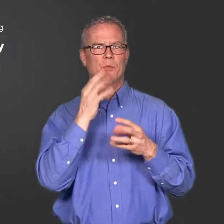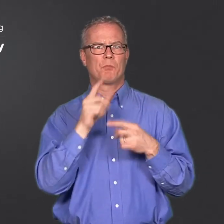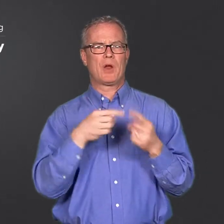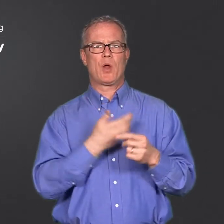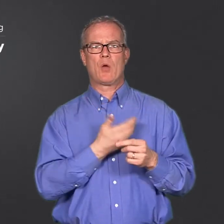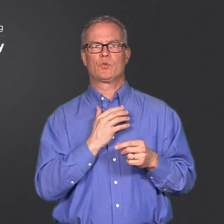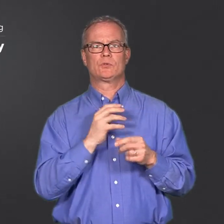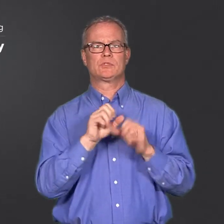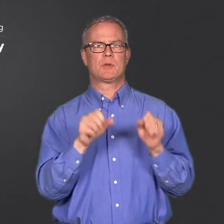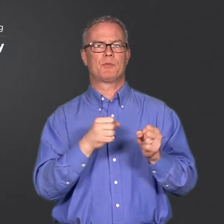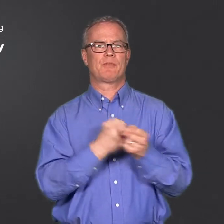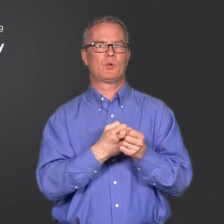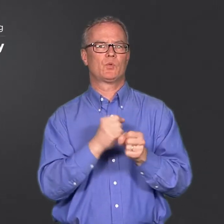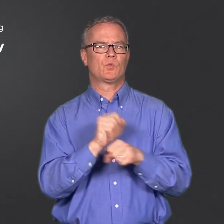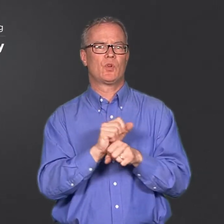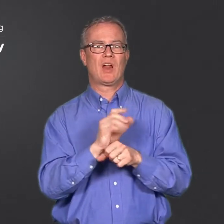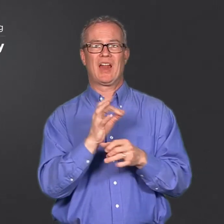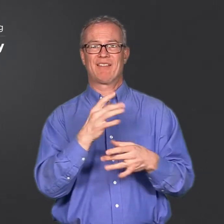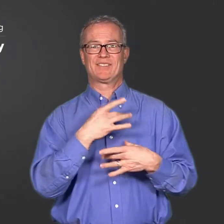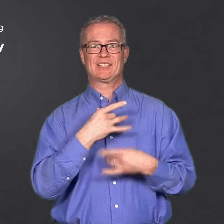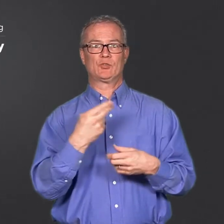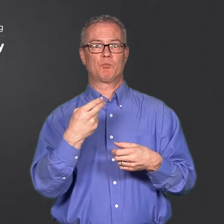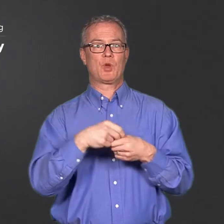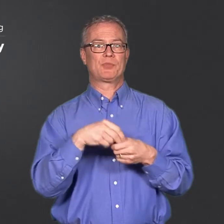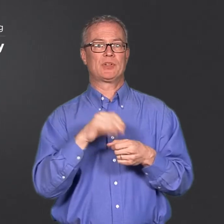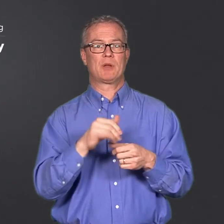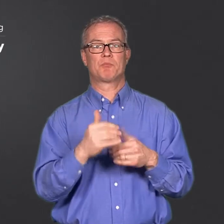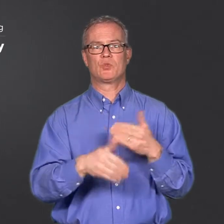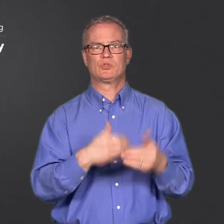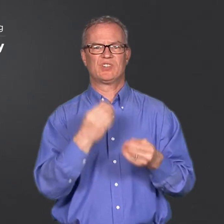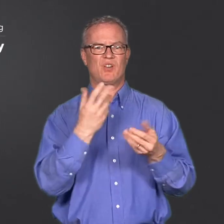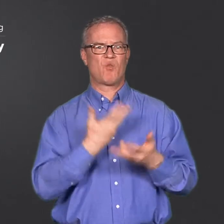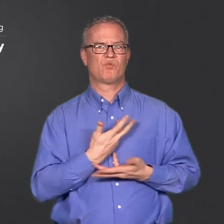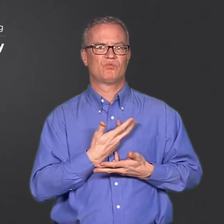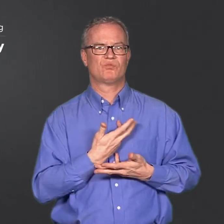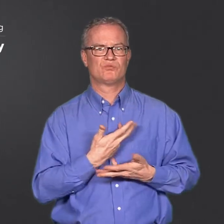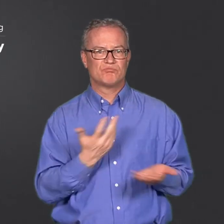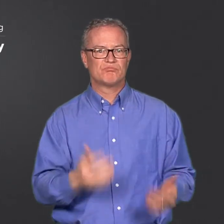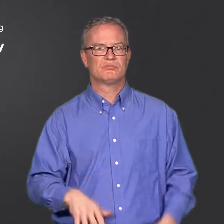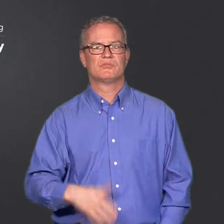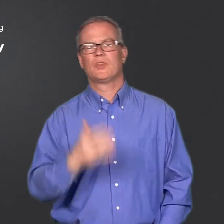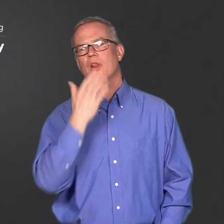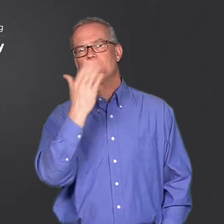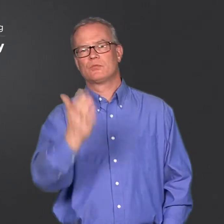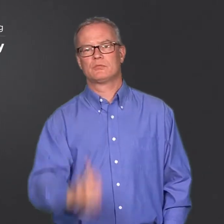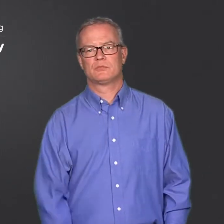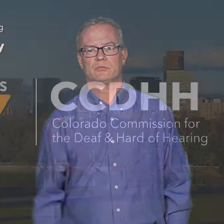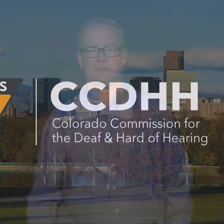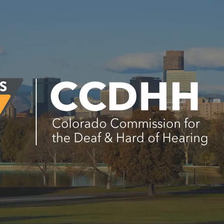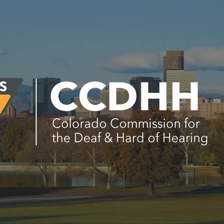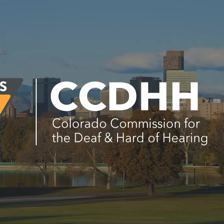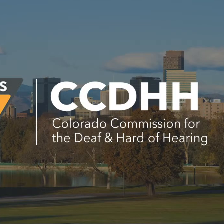time for information about our system advocacy work, and if you're interested in participating in that process, just let me know. Thank you.